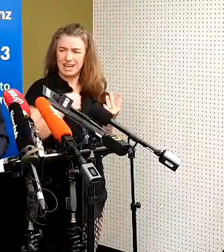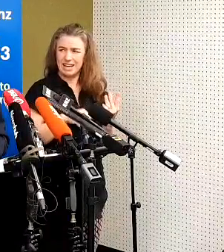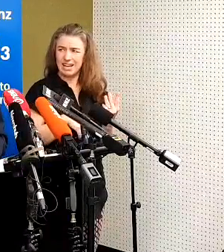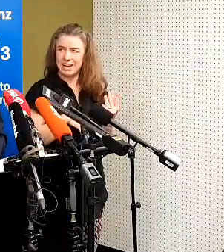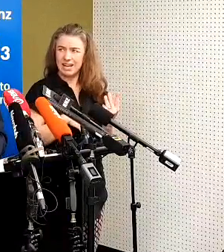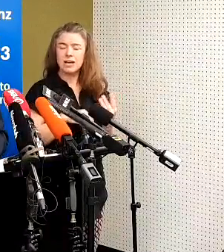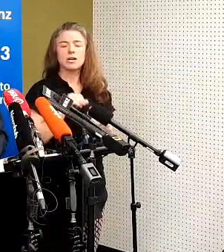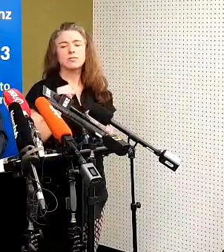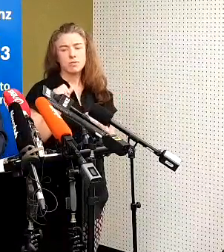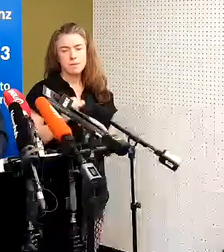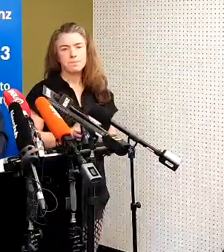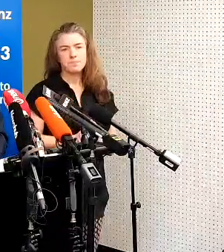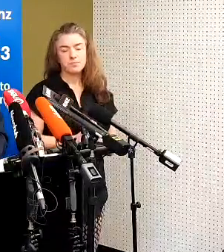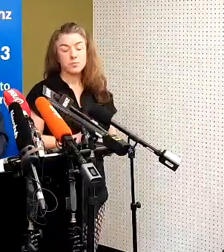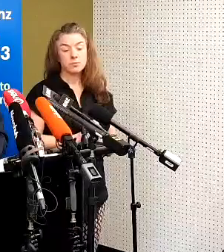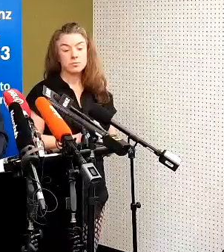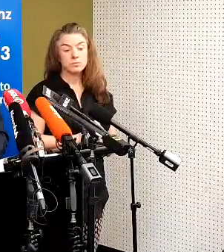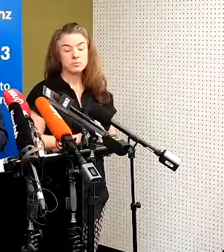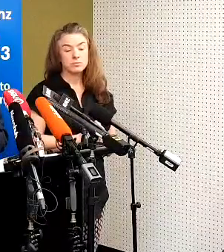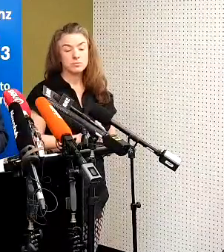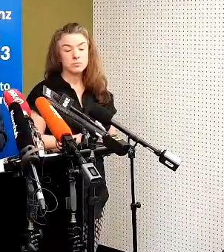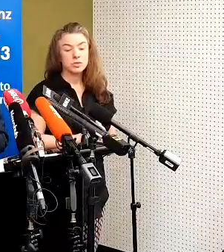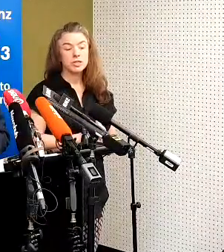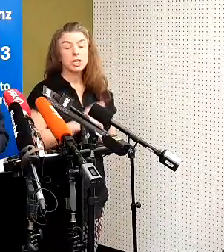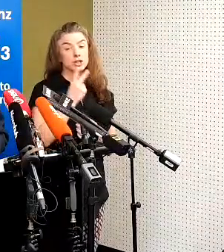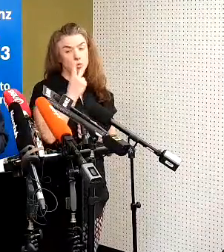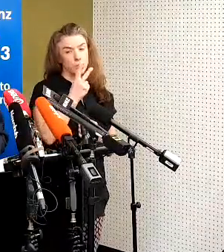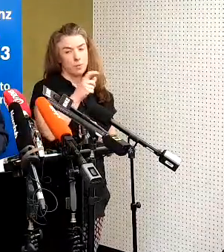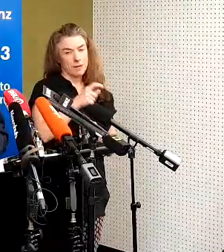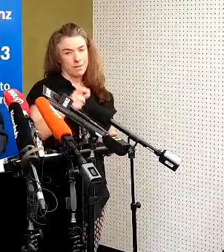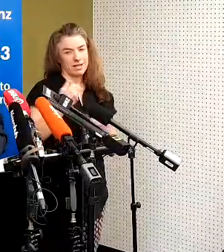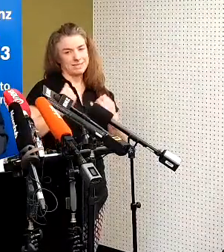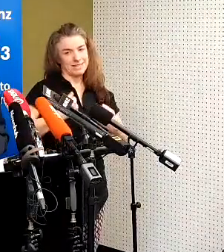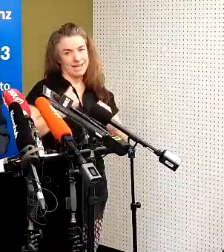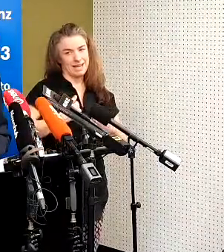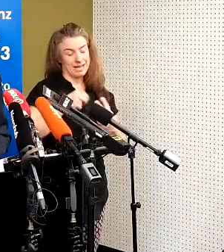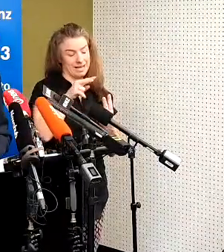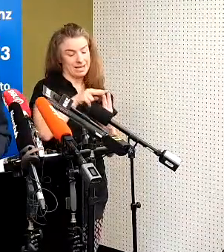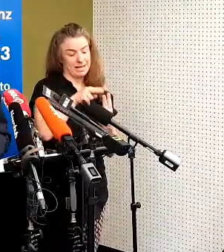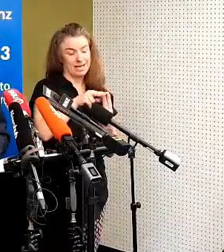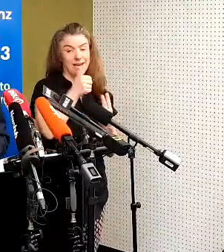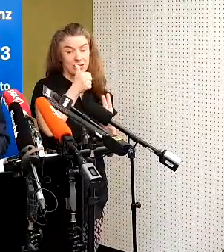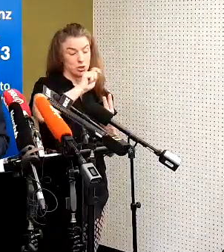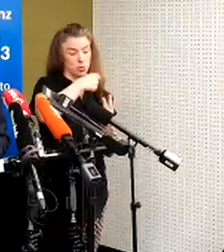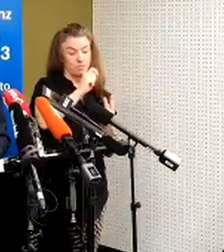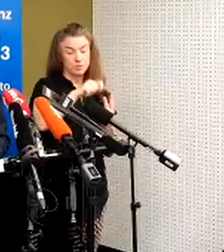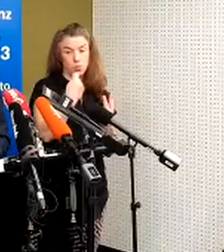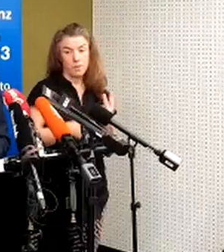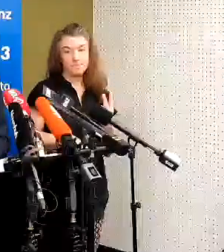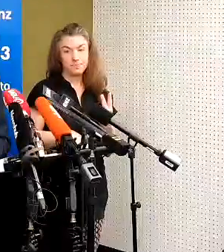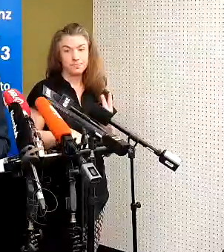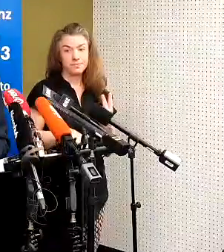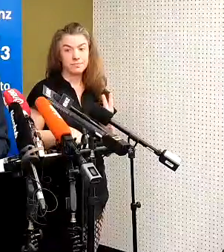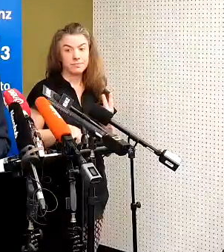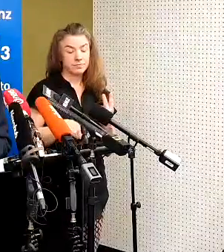family? Yes, so the 2 people that, actually there are 2 people I know have been unwell and they have now been swabbed. That is